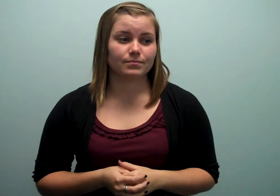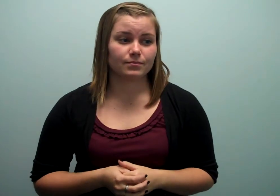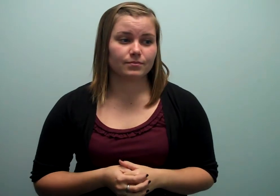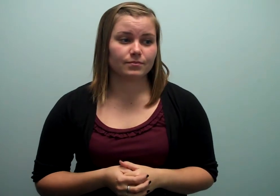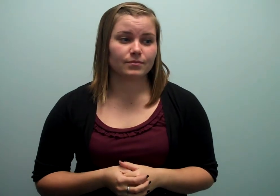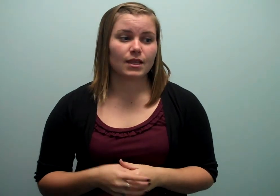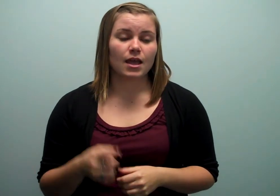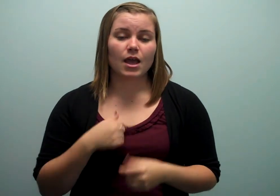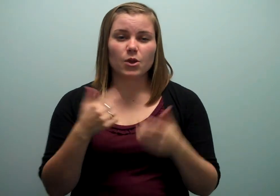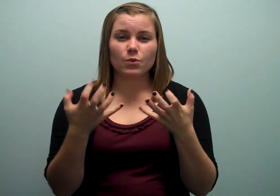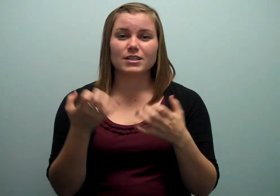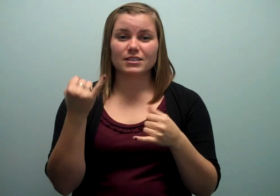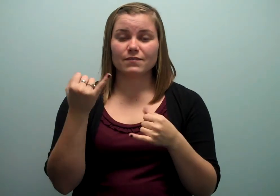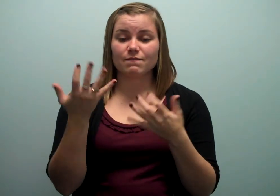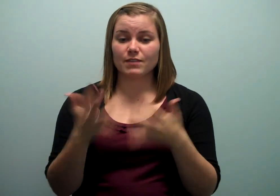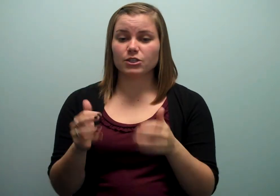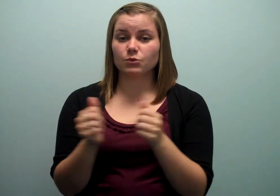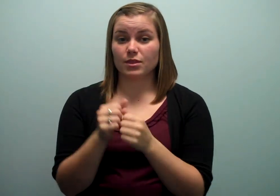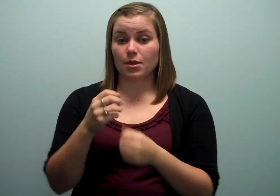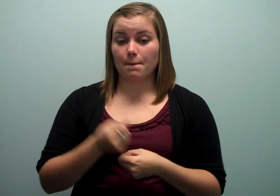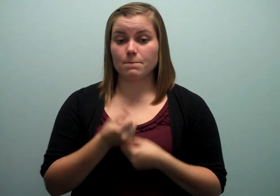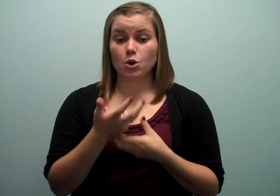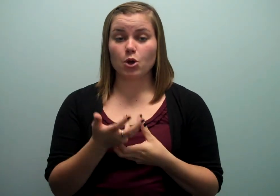I'd like to leave you with a poem that says,